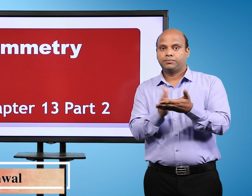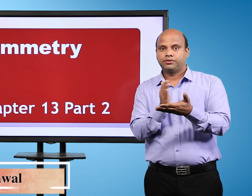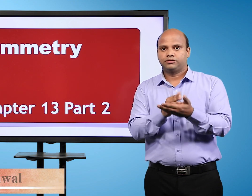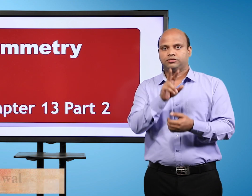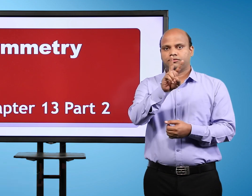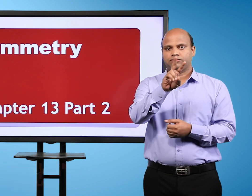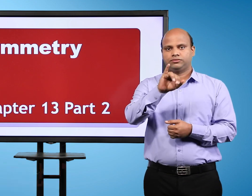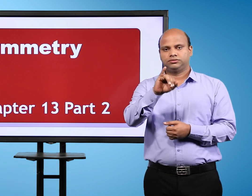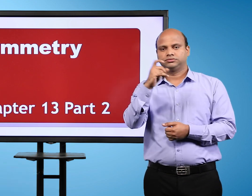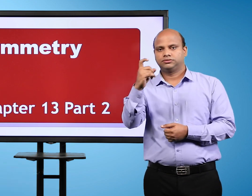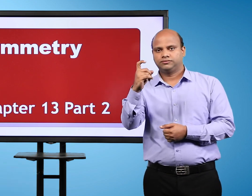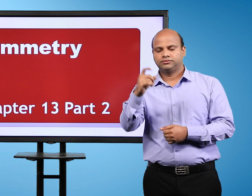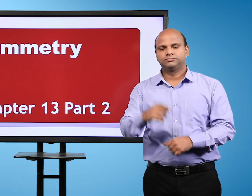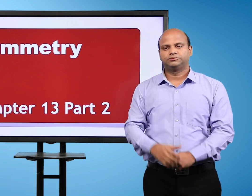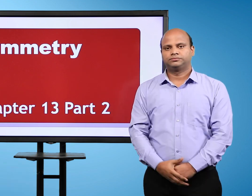Page 267